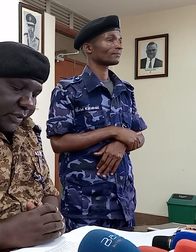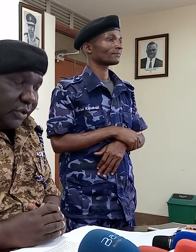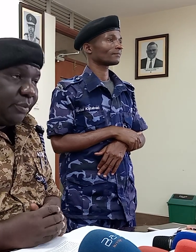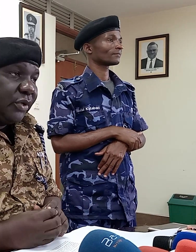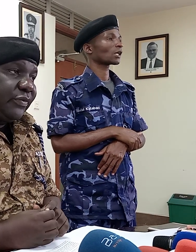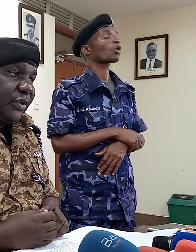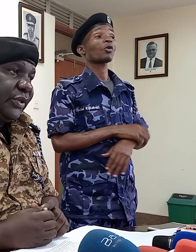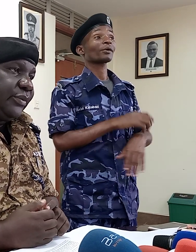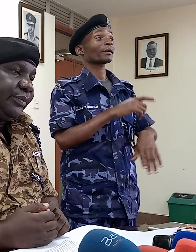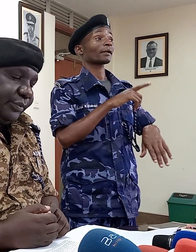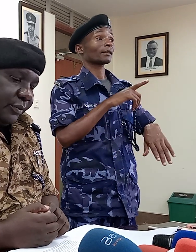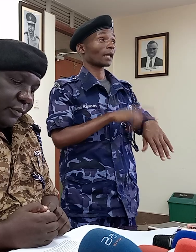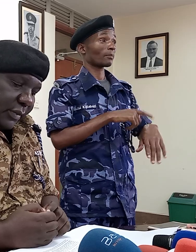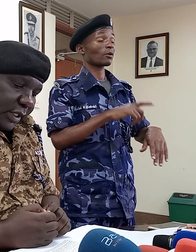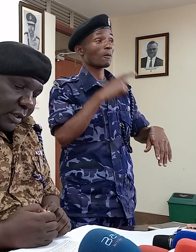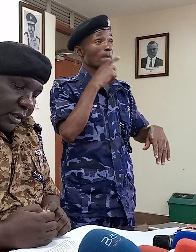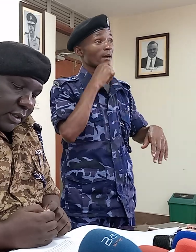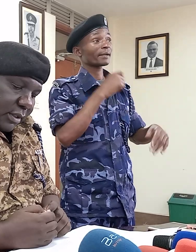his loan portfolio.